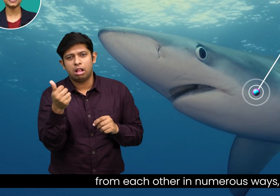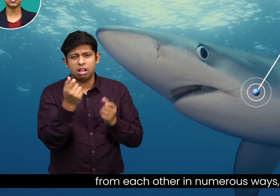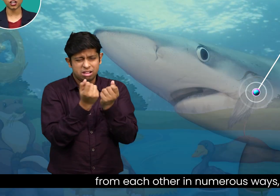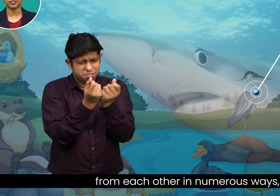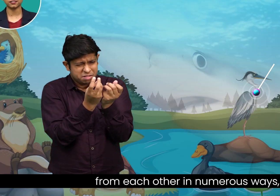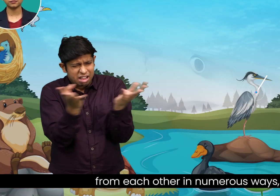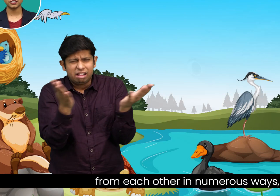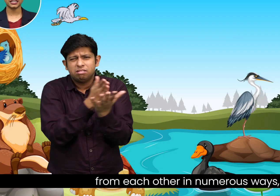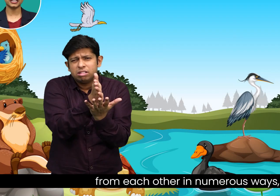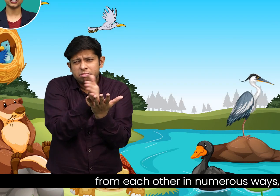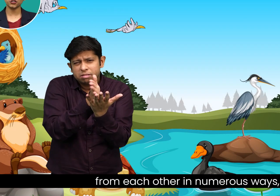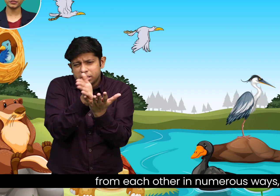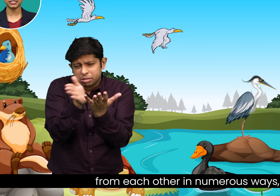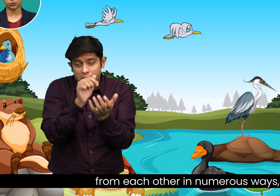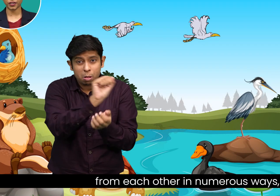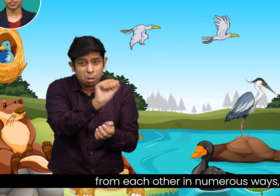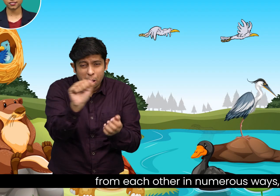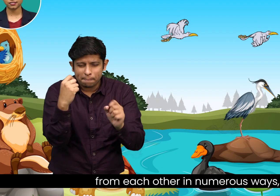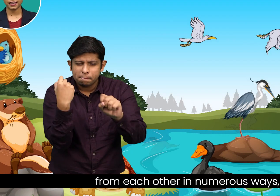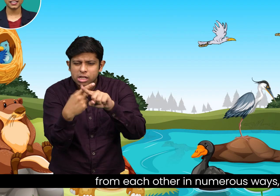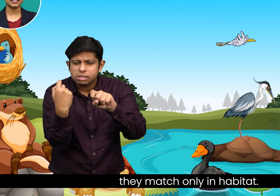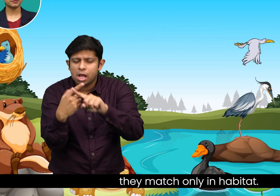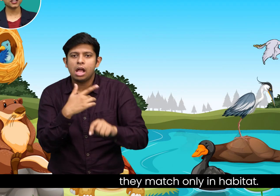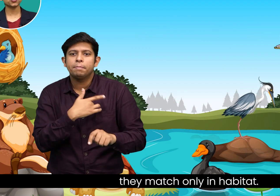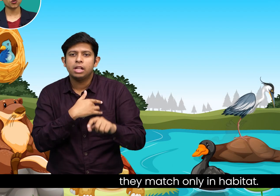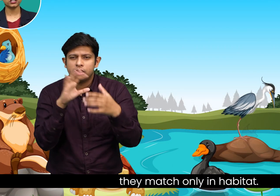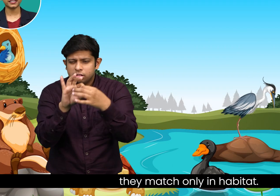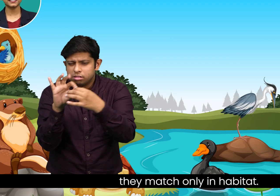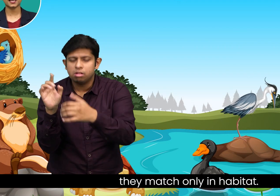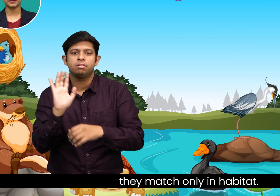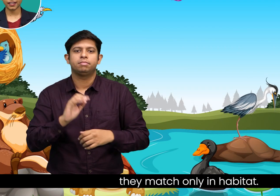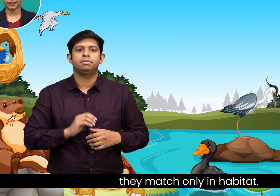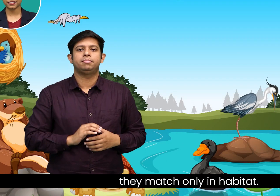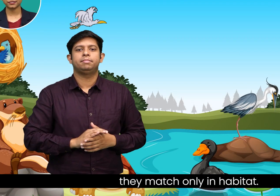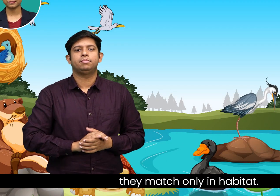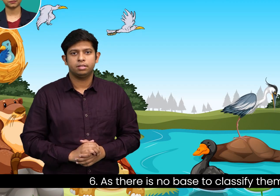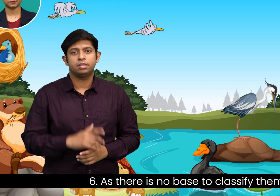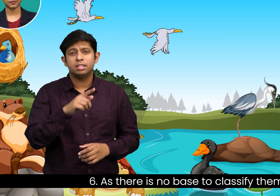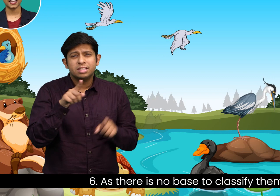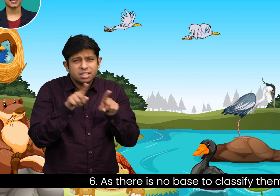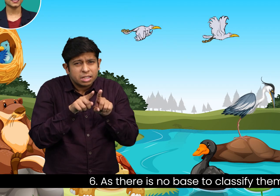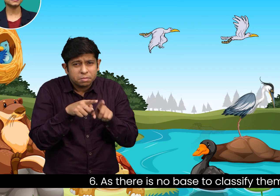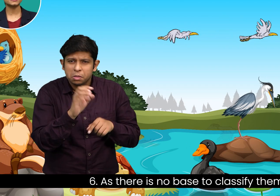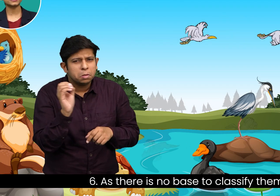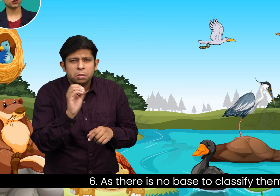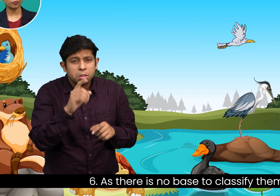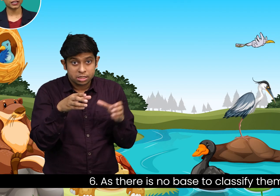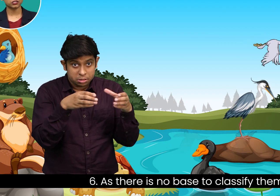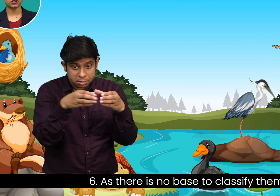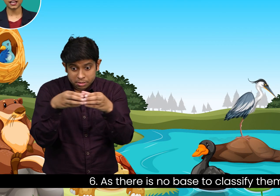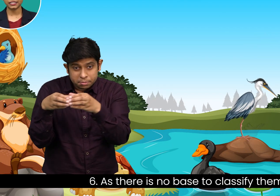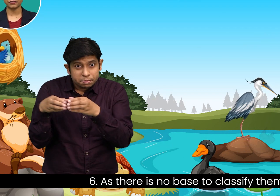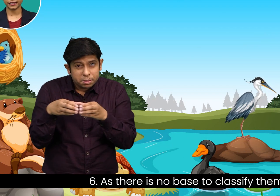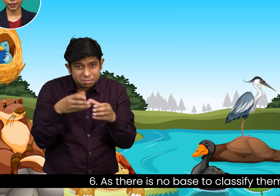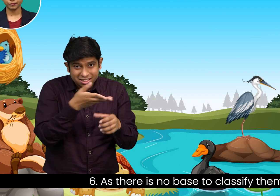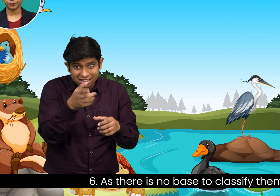from each other in numerous ways. They match only in habitat. As there is no base